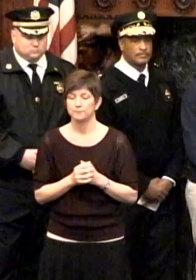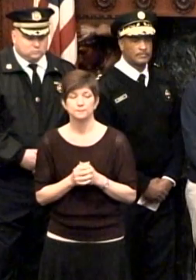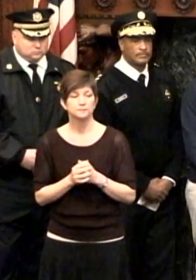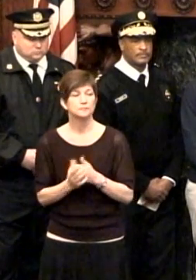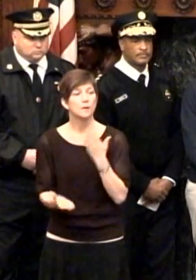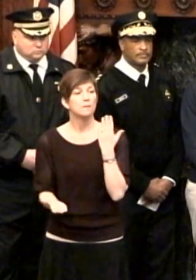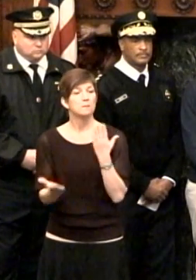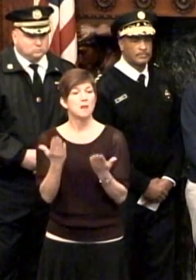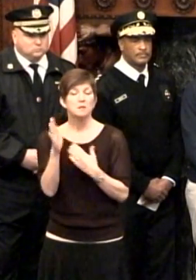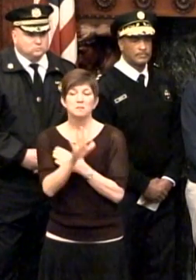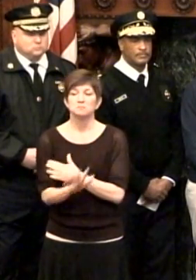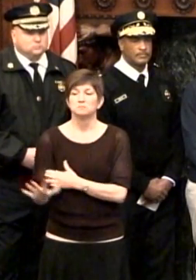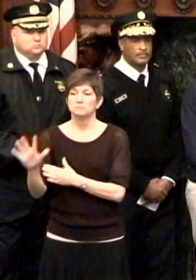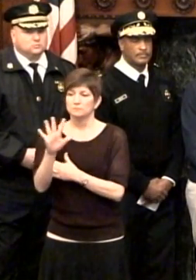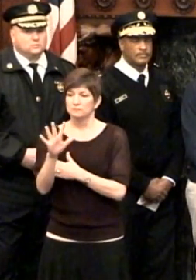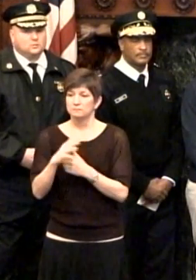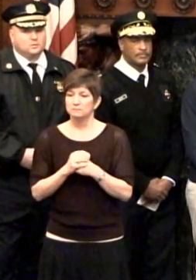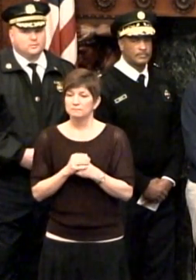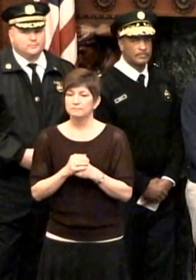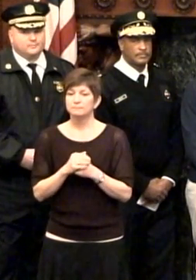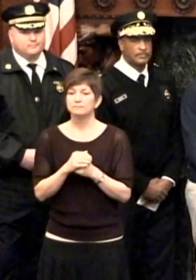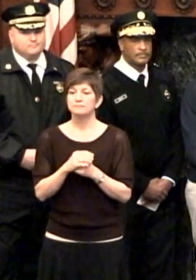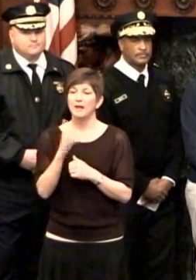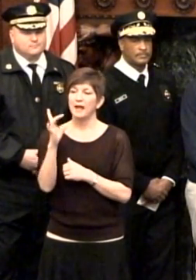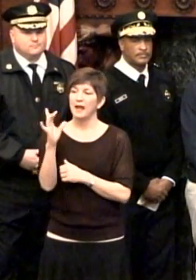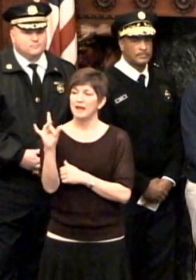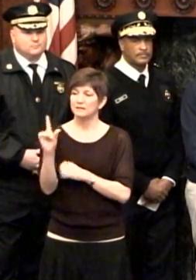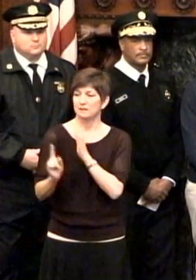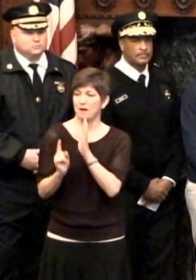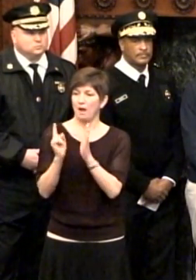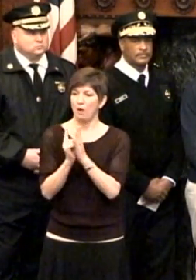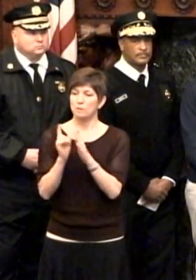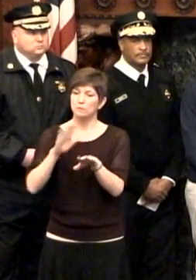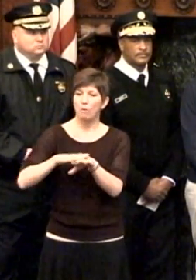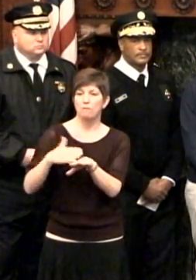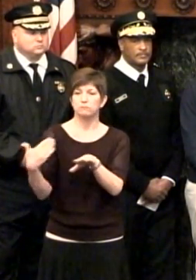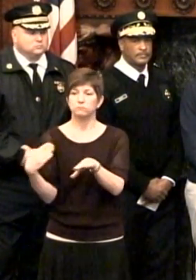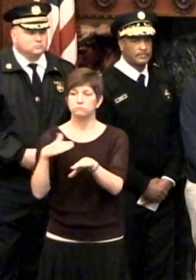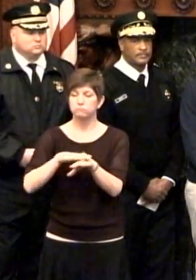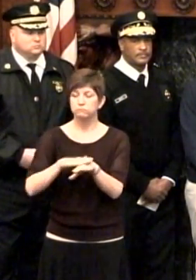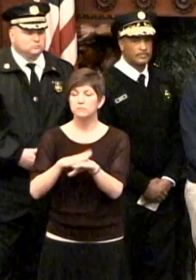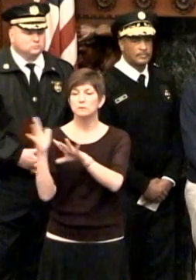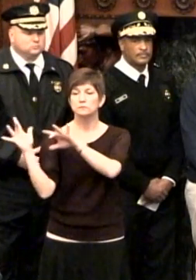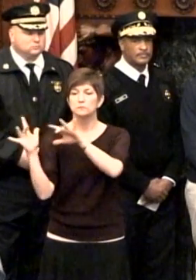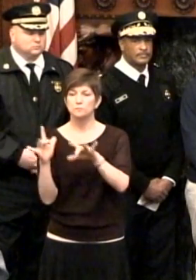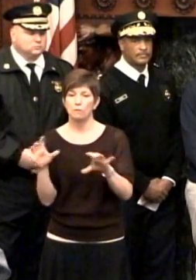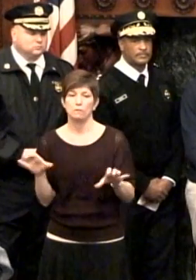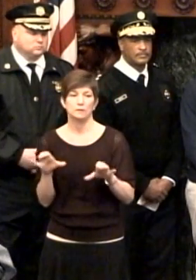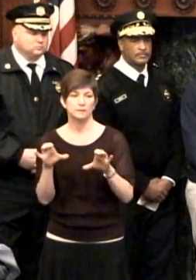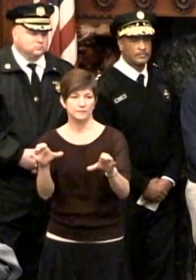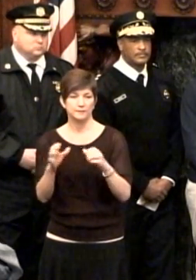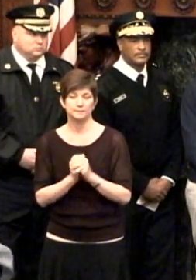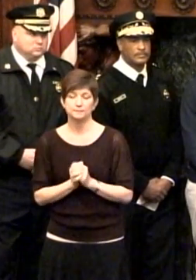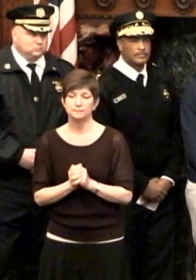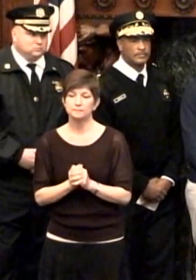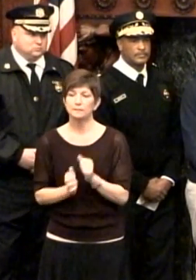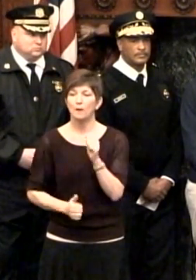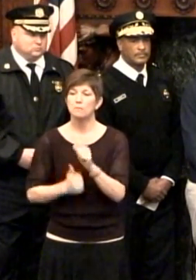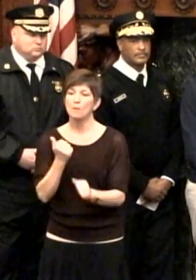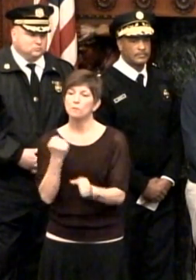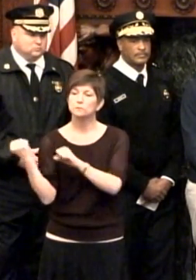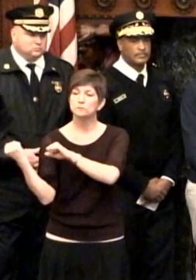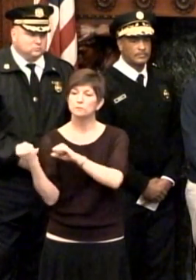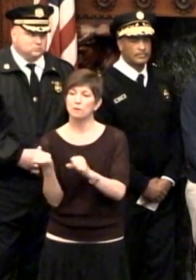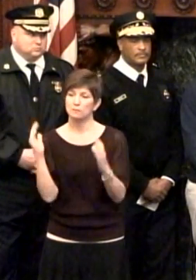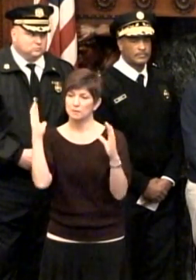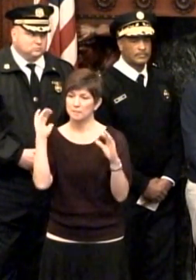looking at is about 18 hours of off and on snow event activity. The heaviest bands of snow